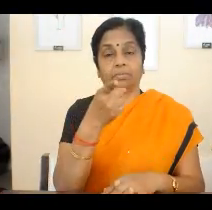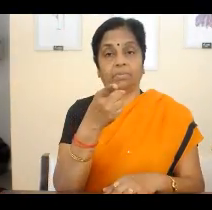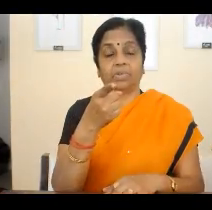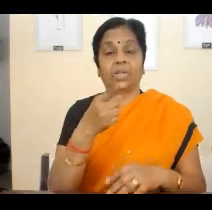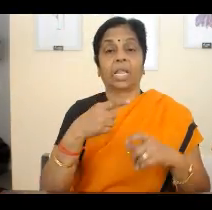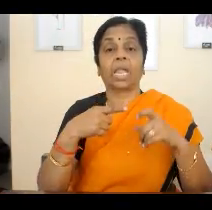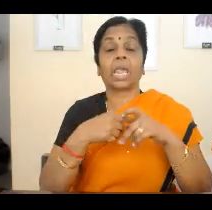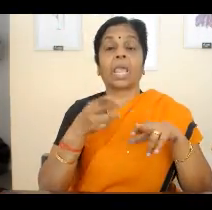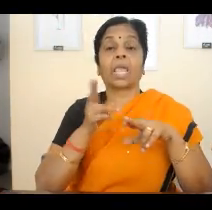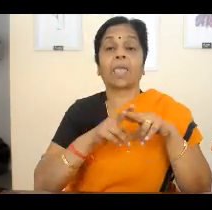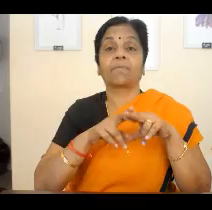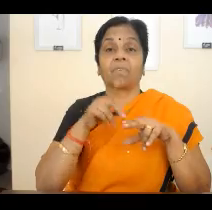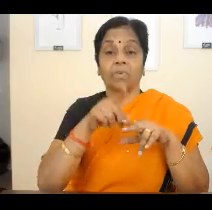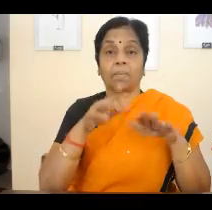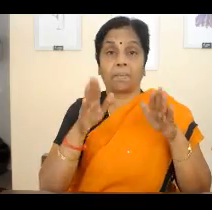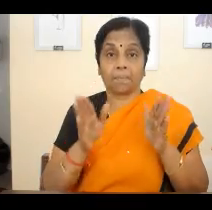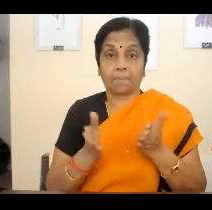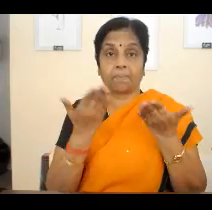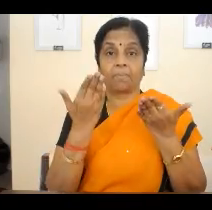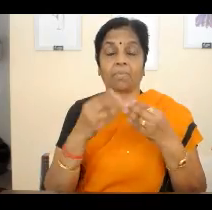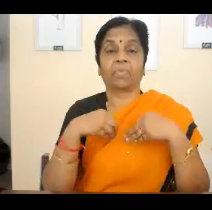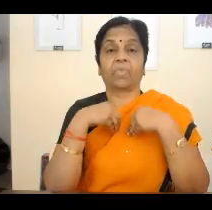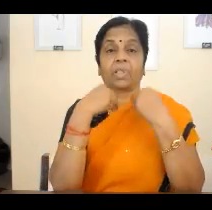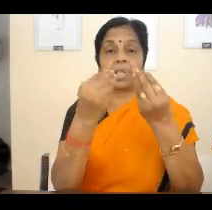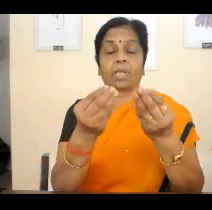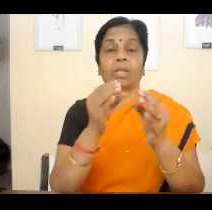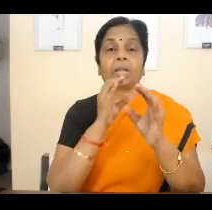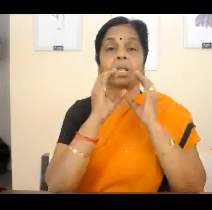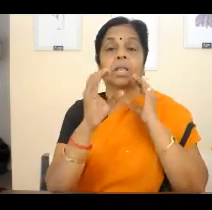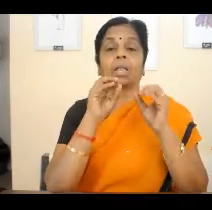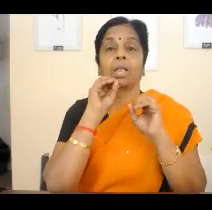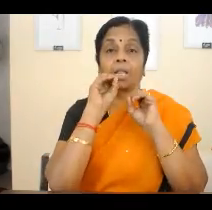Efforts should be made to give information about the Act